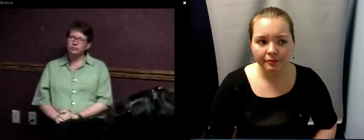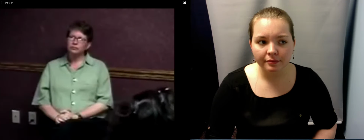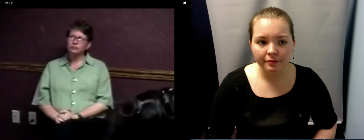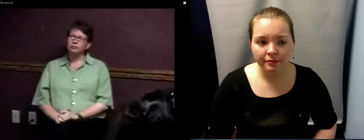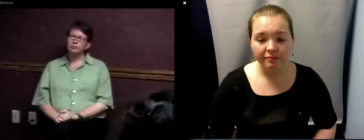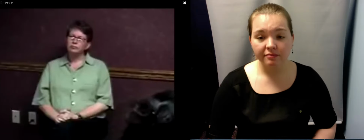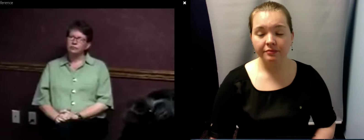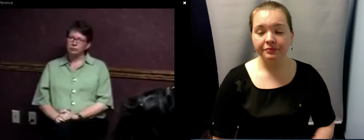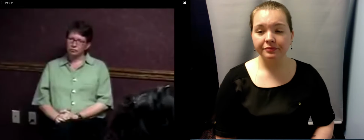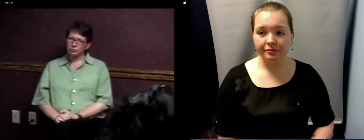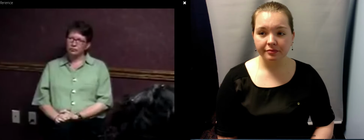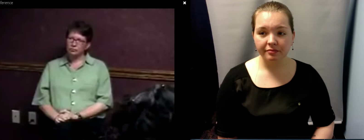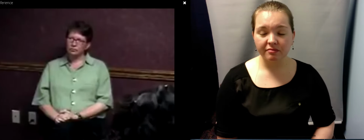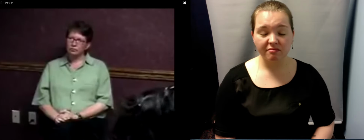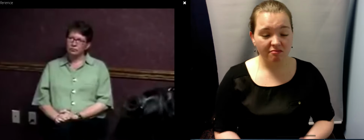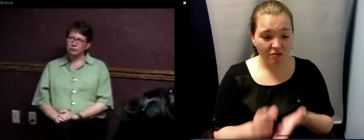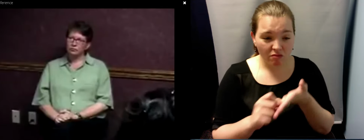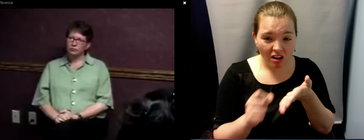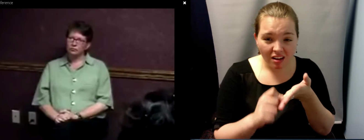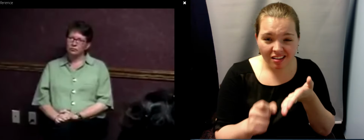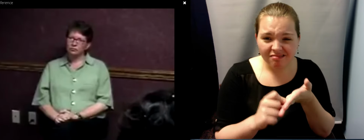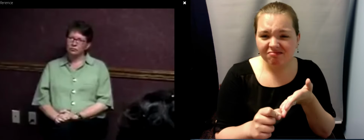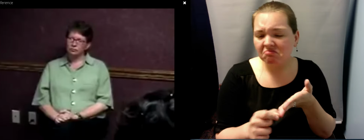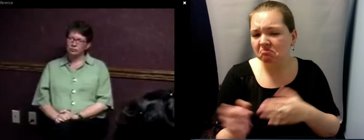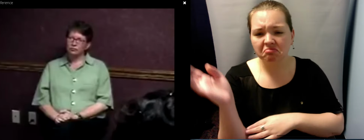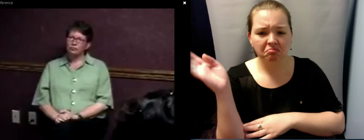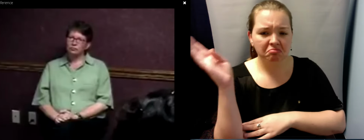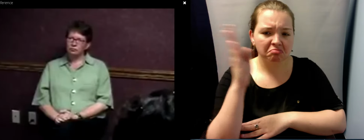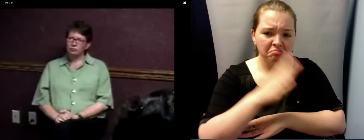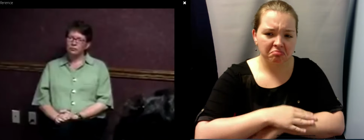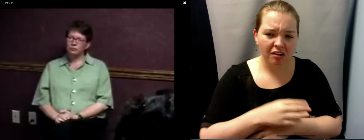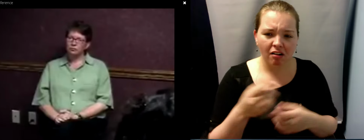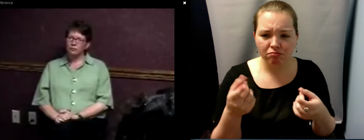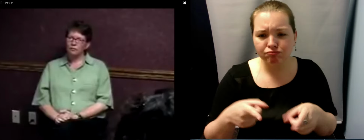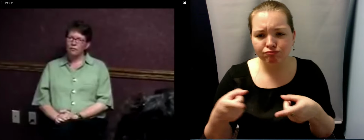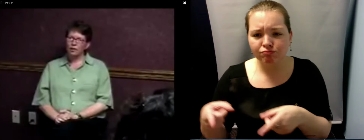Writing happens throughout the day. We do have our